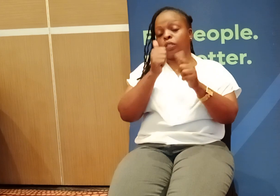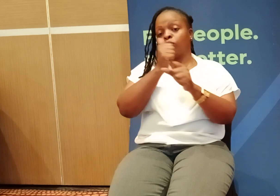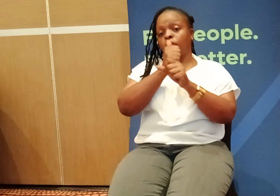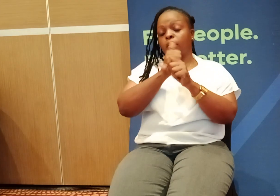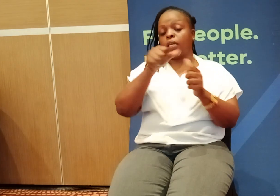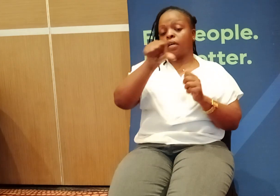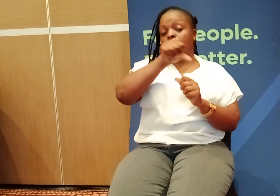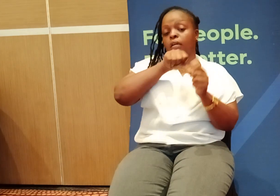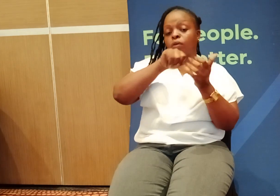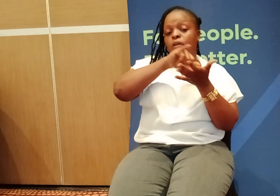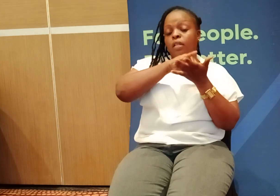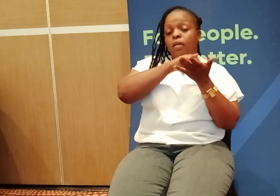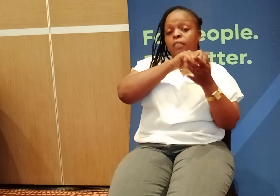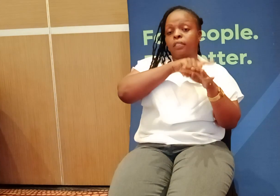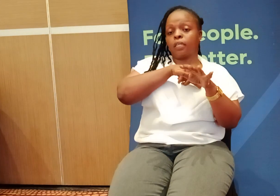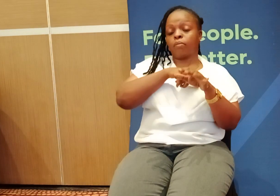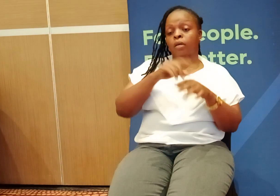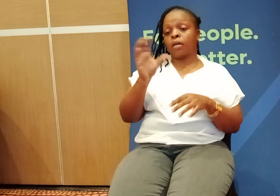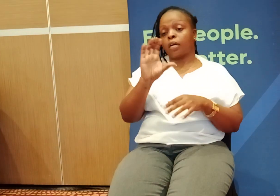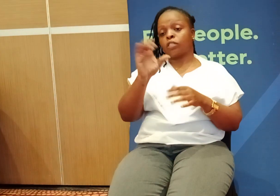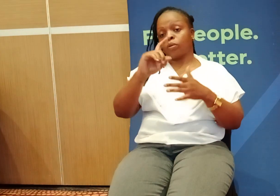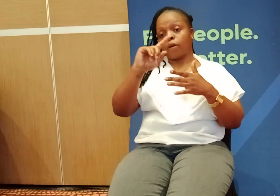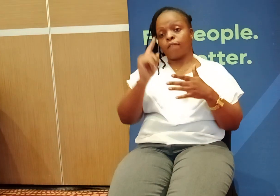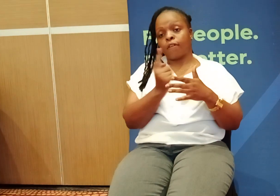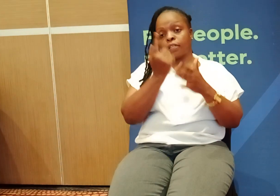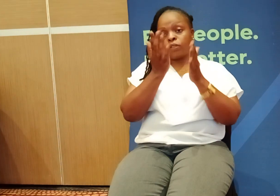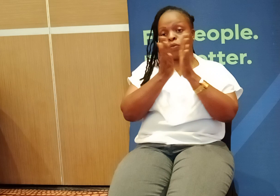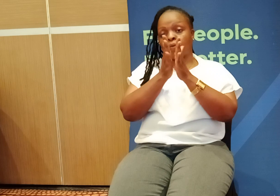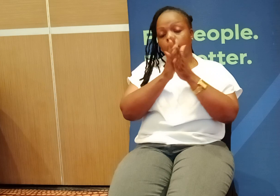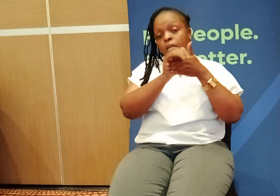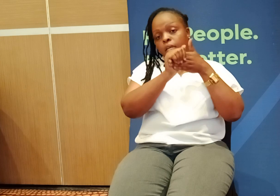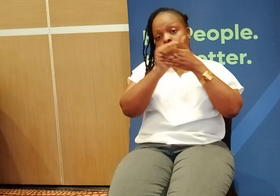that. Customer first with leading value proposition.